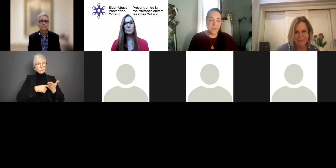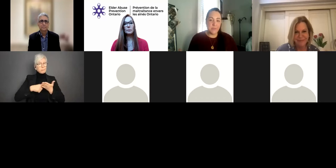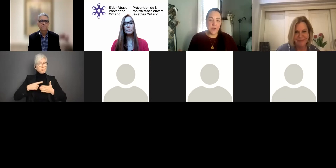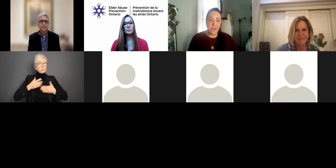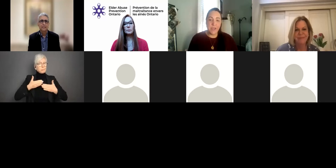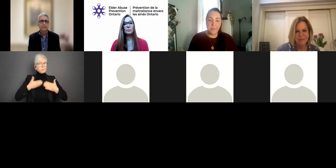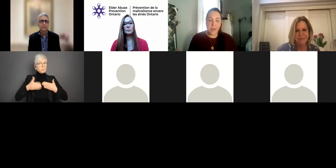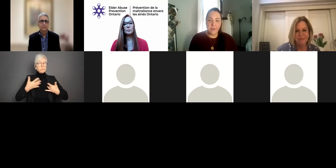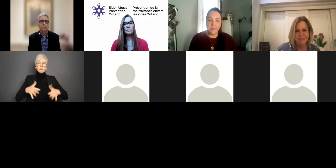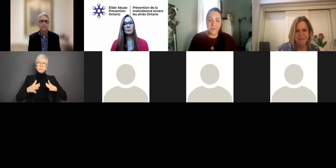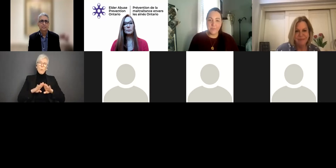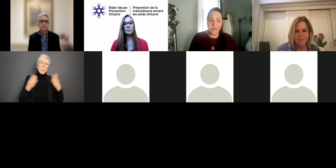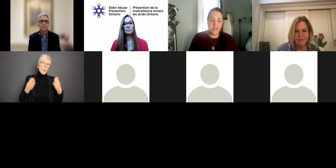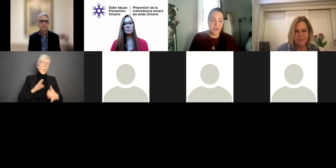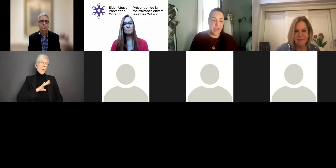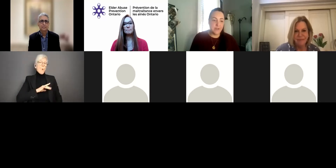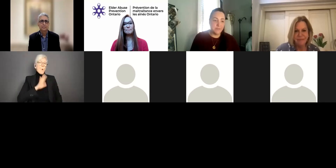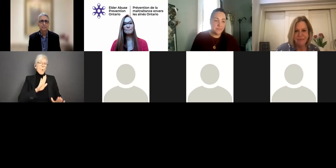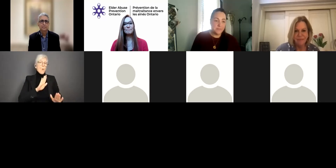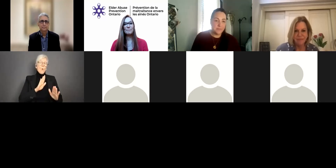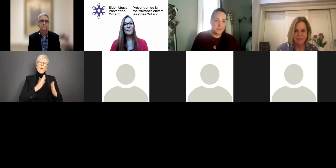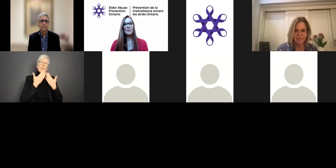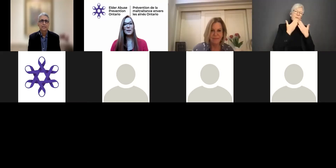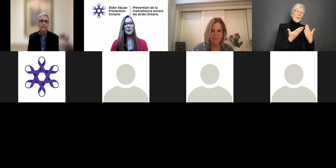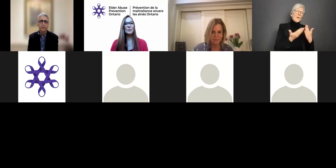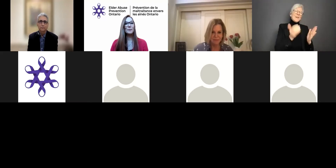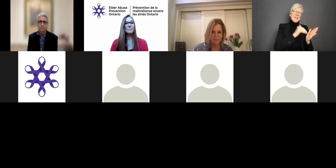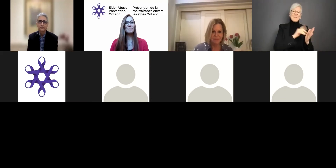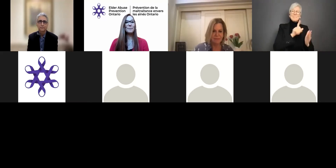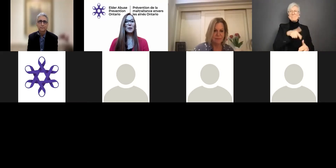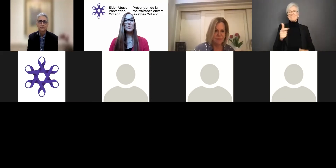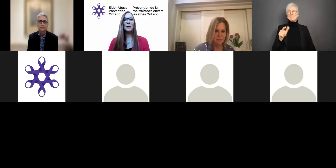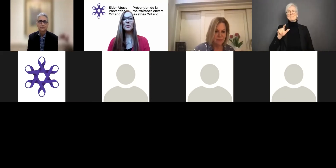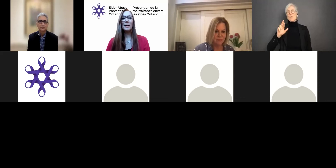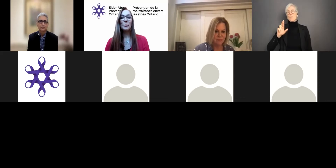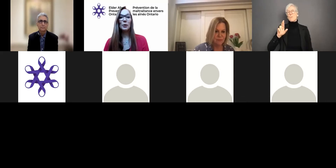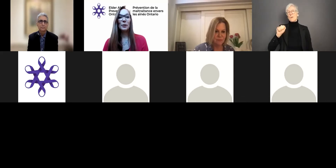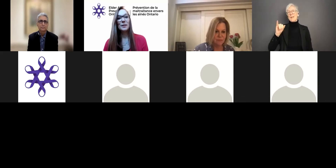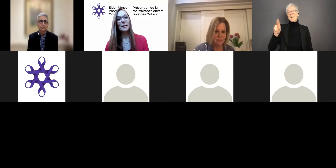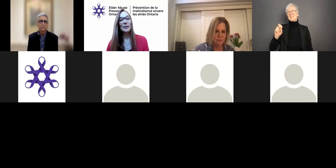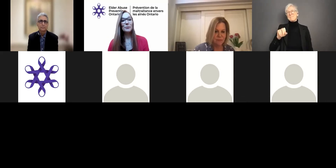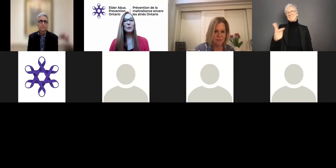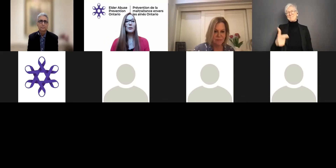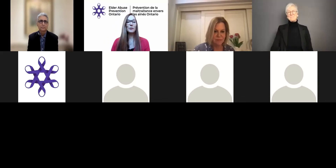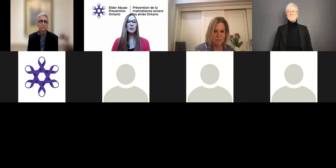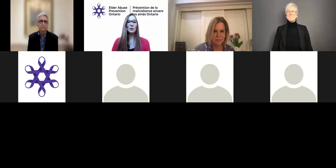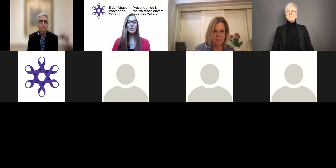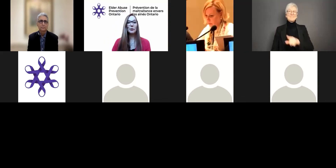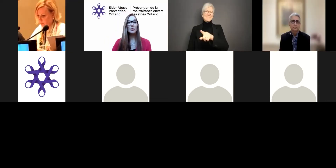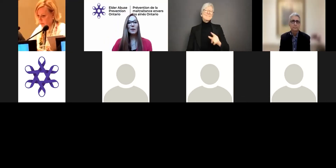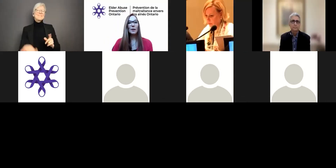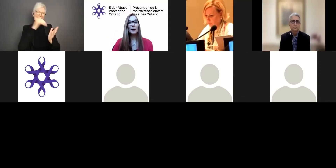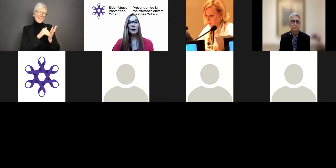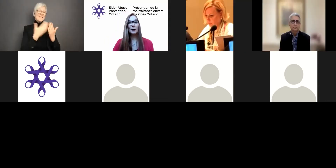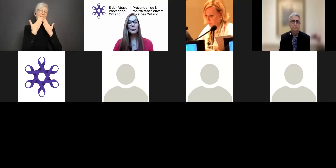time this morning, and I'll pass it over to my colleague, Rayanne. Thank you. Thank you, Karen and Margaret, again, for sharing